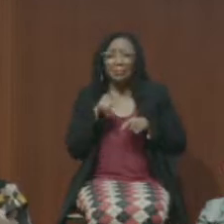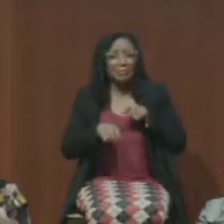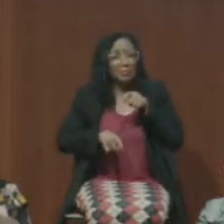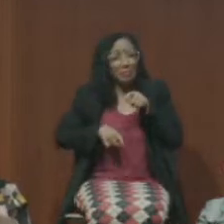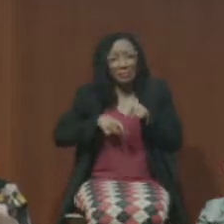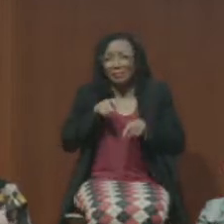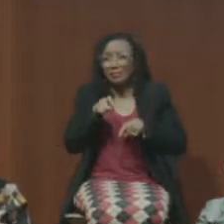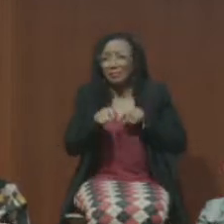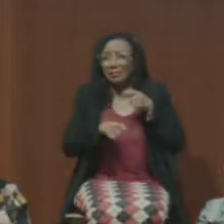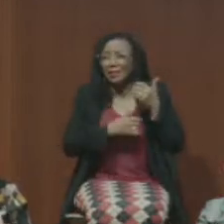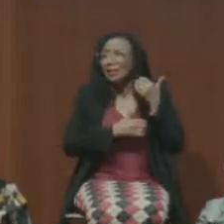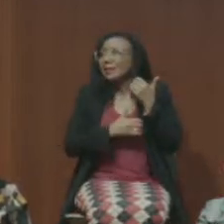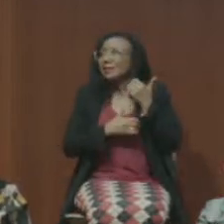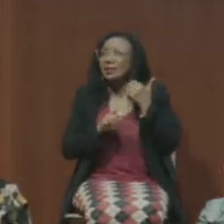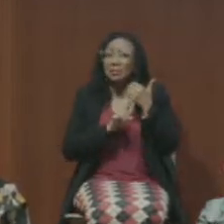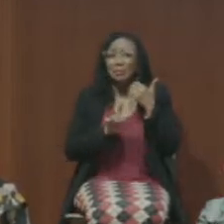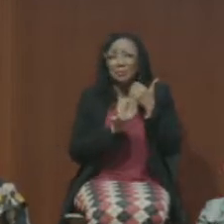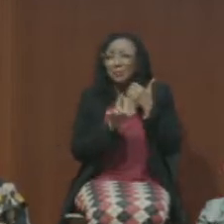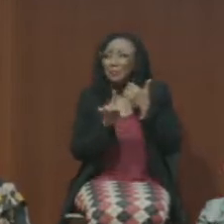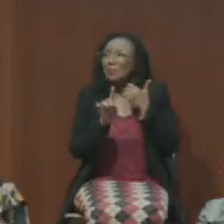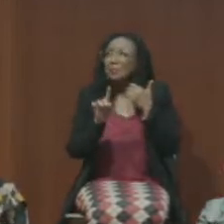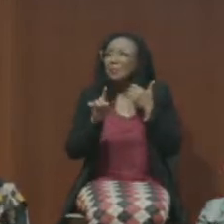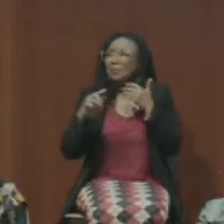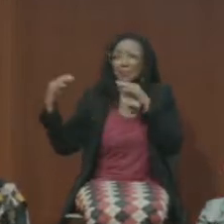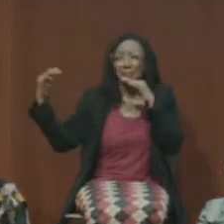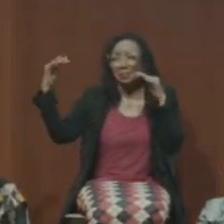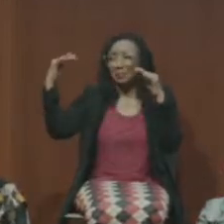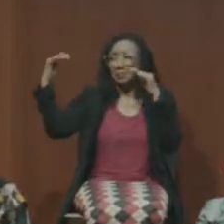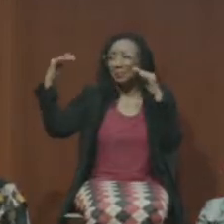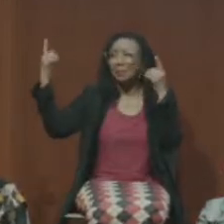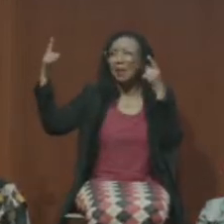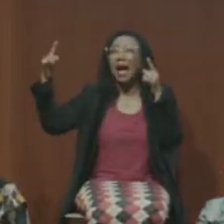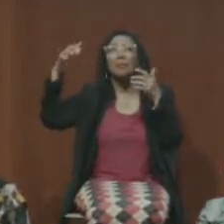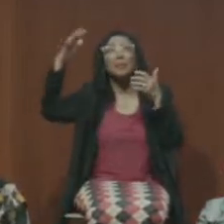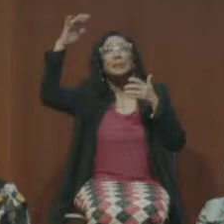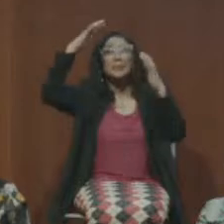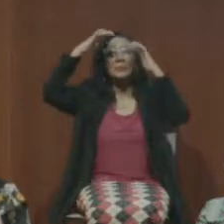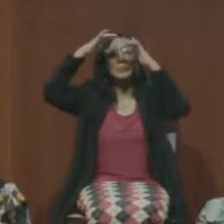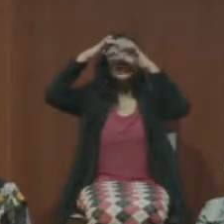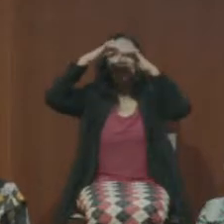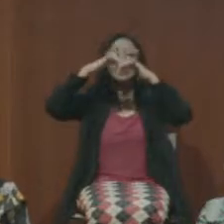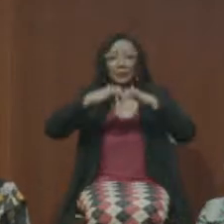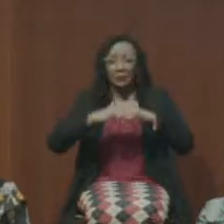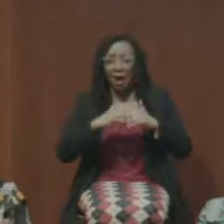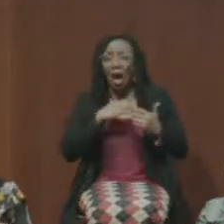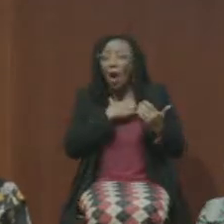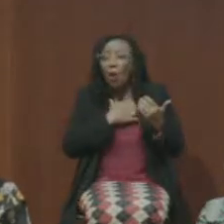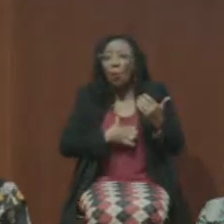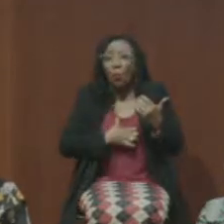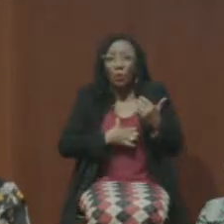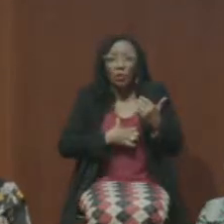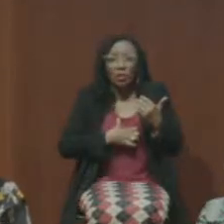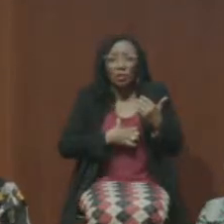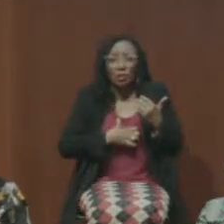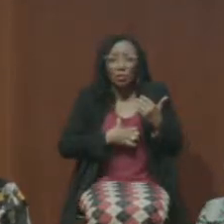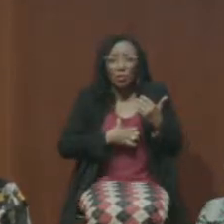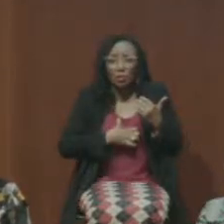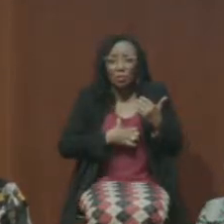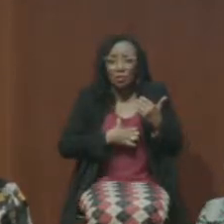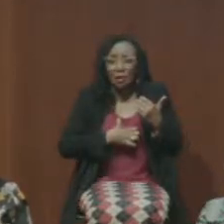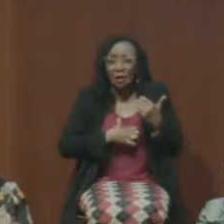under all the bombardment that was happening to us. I wished I could open my